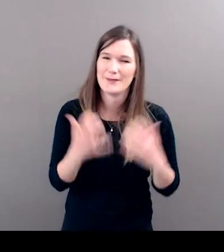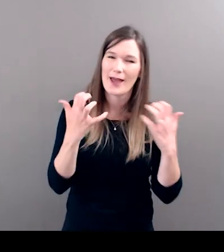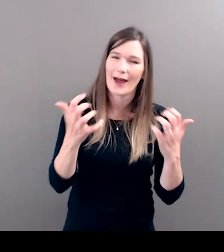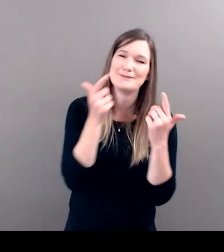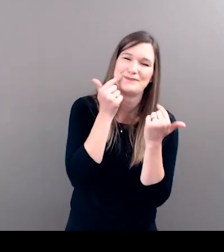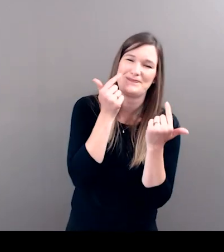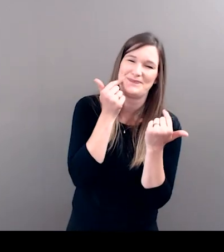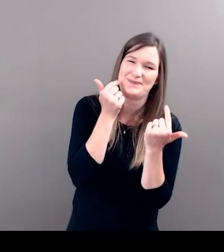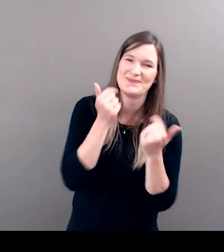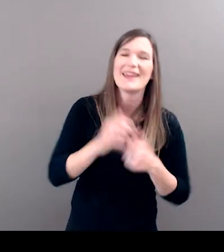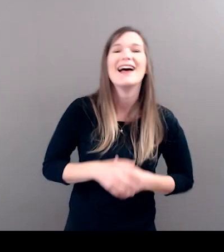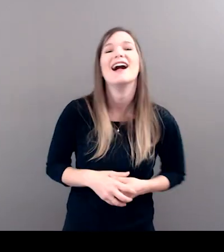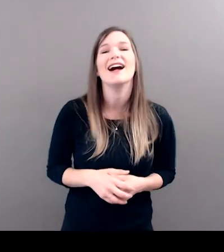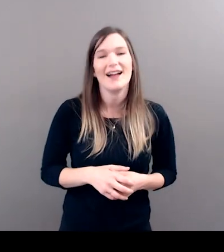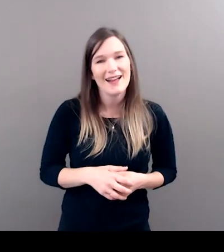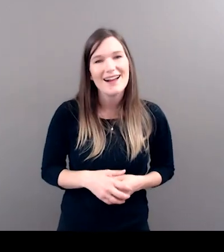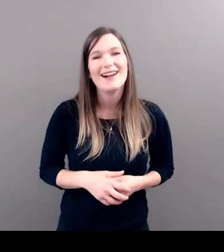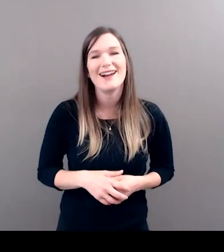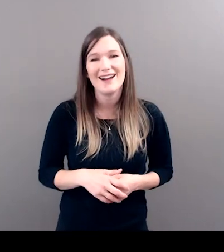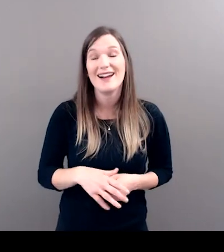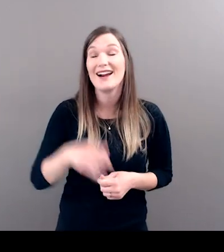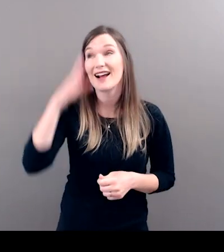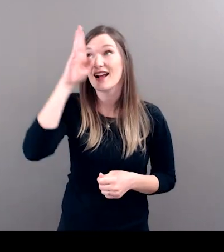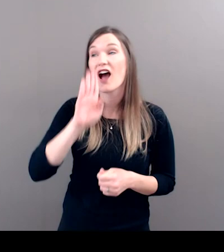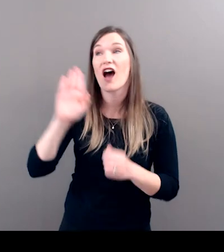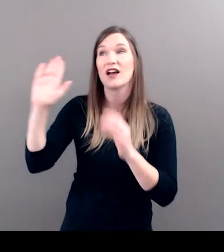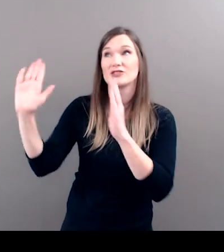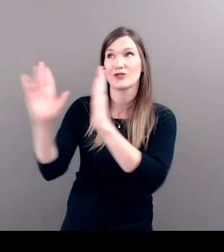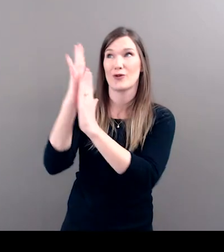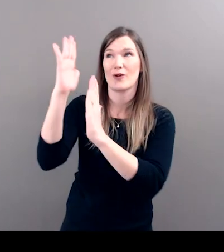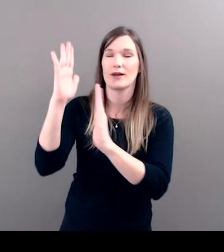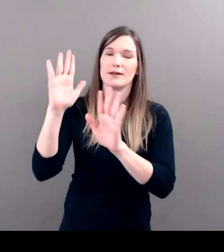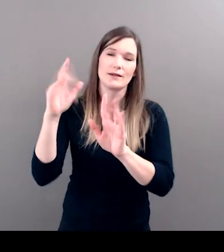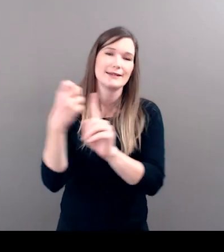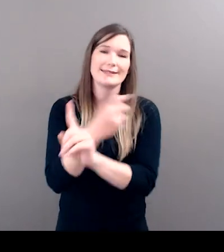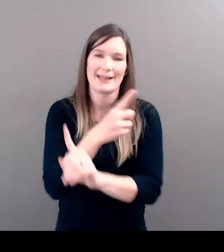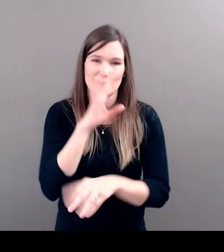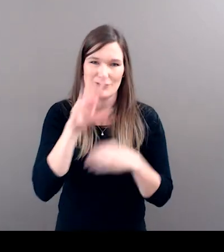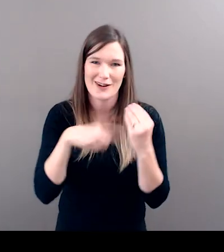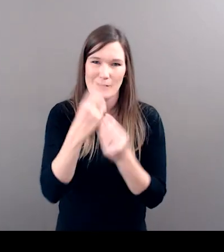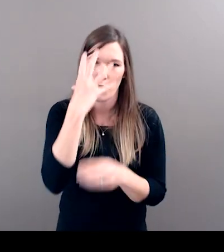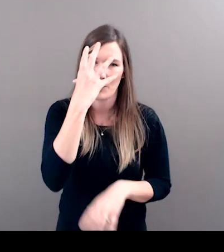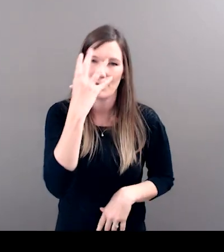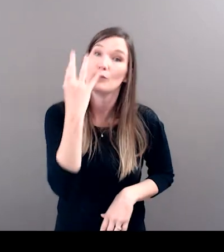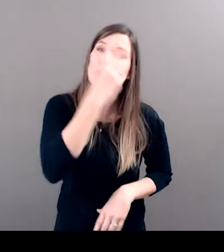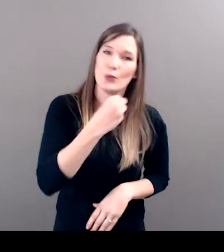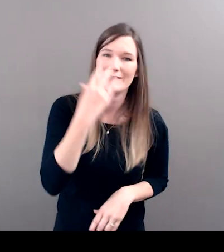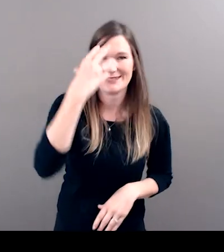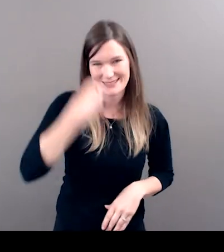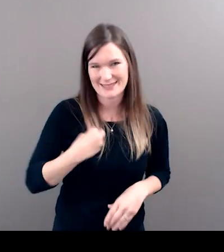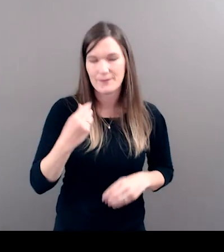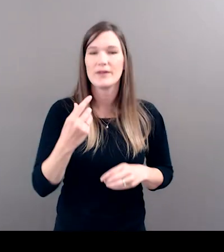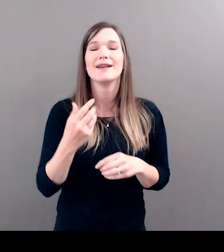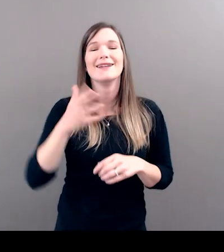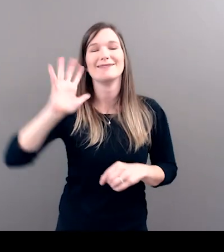The glory of God. I'm going to tell you something as a tangent talking about beauty sleep. When I was in high school, there was this girl that I had a big crush on.